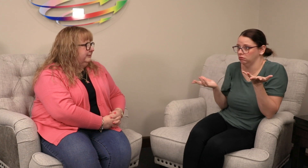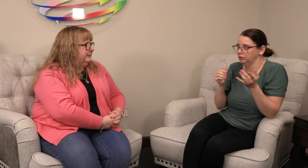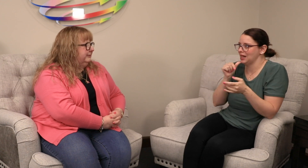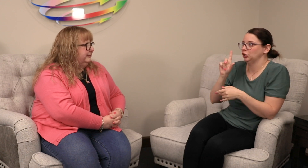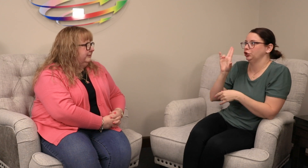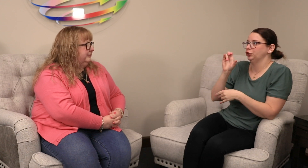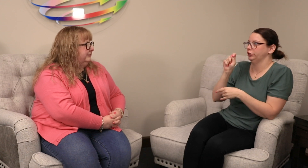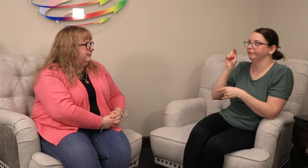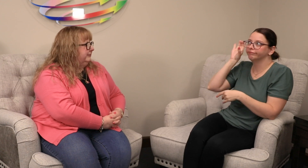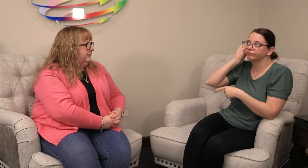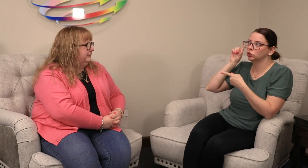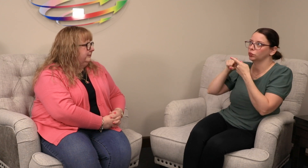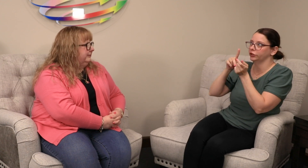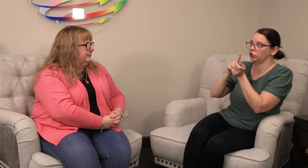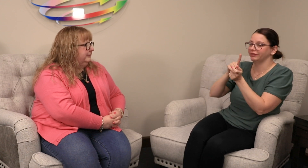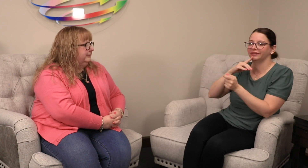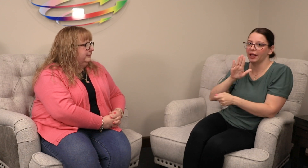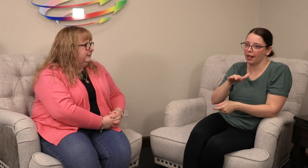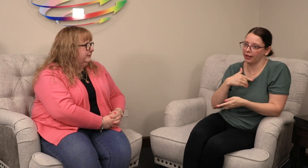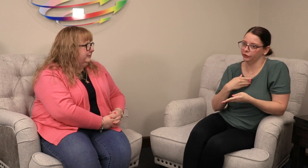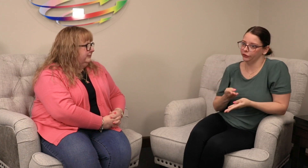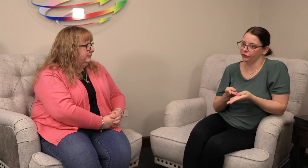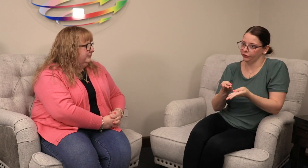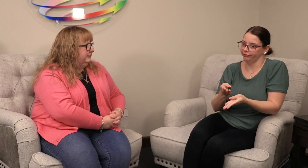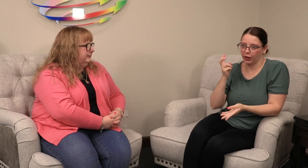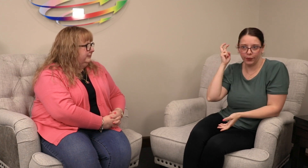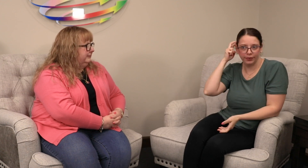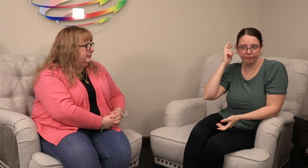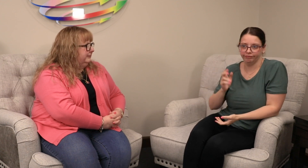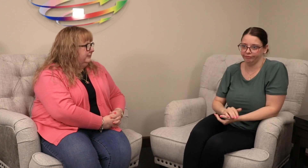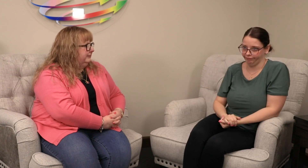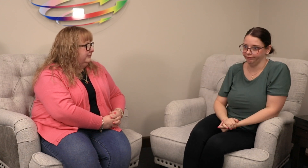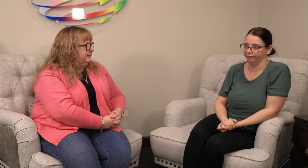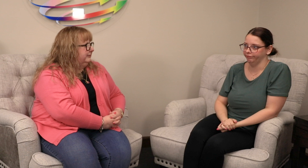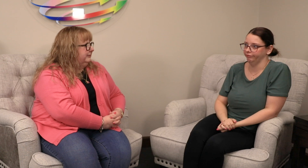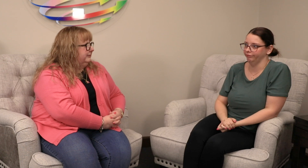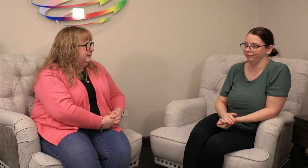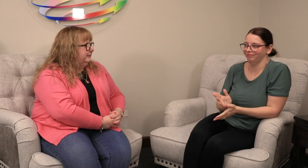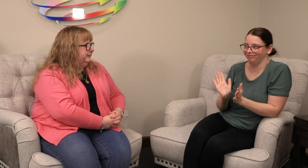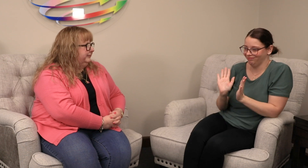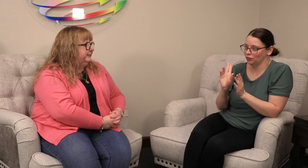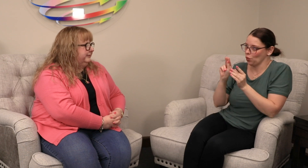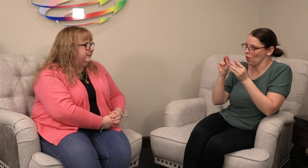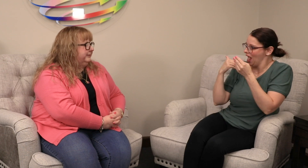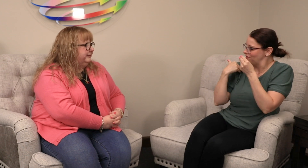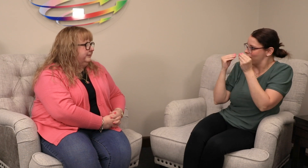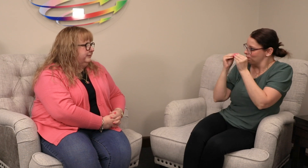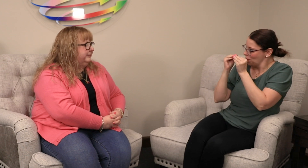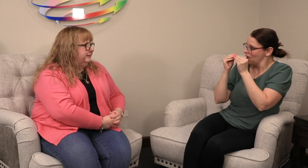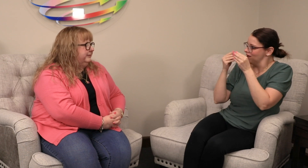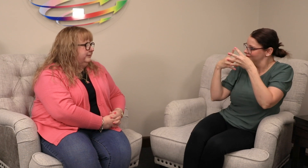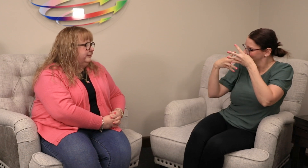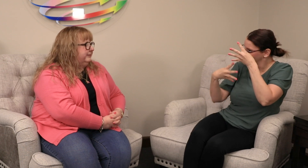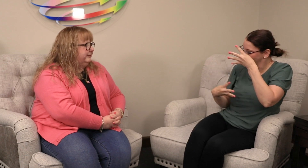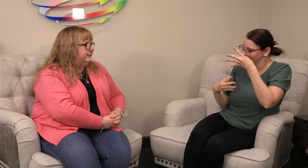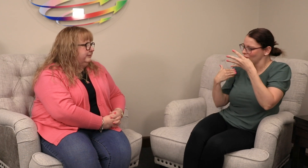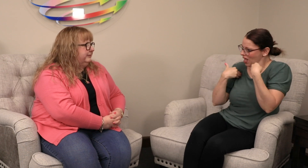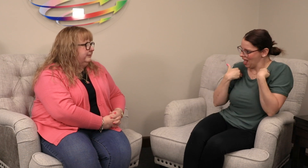available. Not just listen to the doctor. Hey, I suggest cochlear. That's it. But no, because there's so many